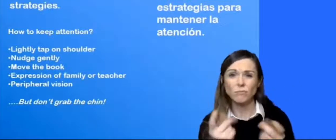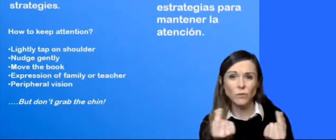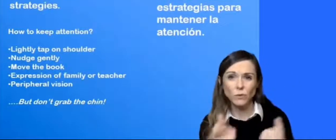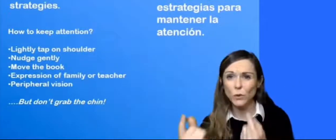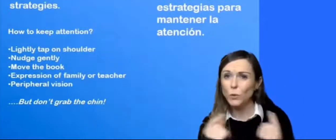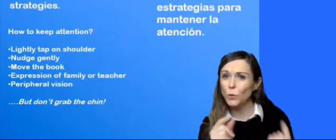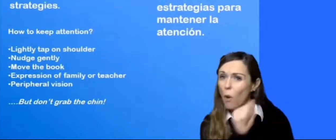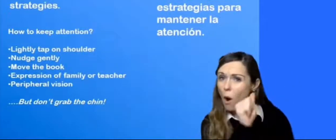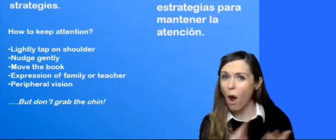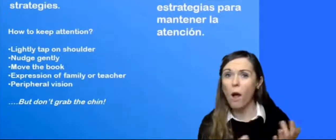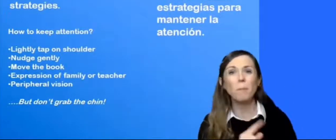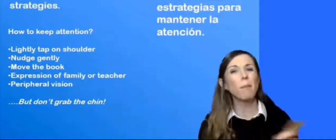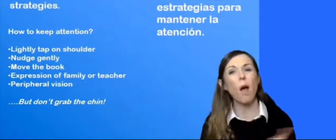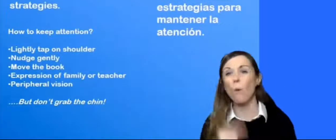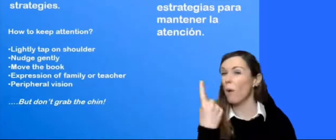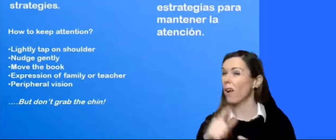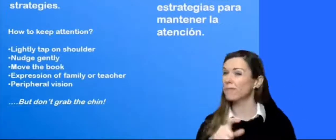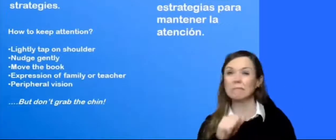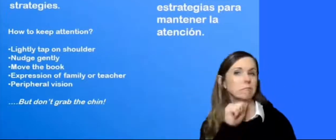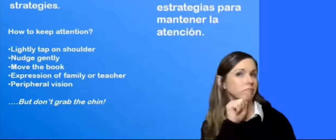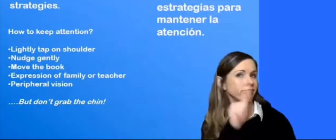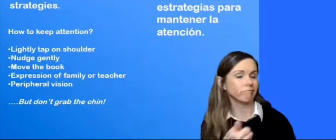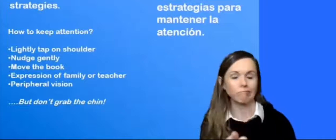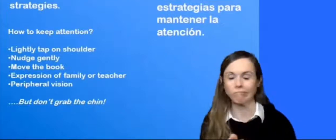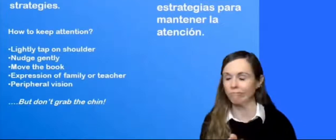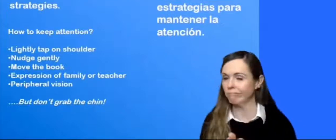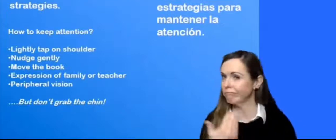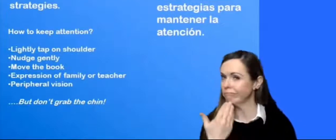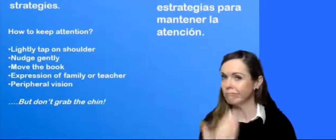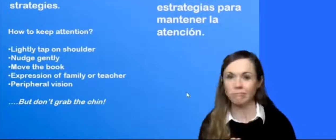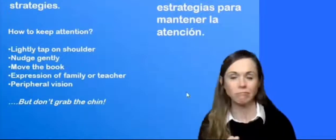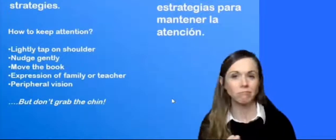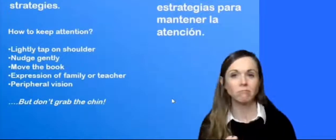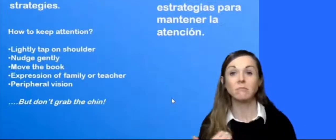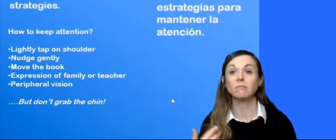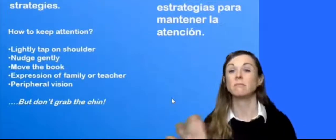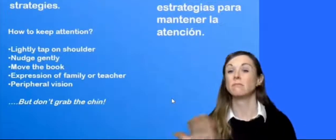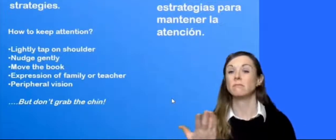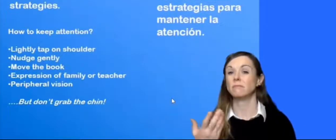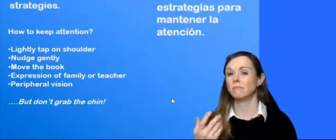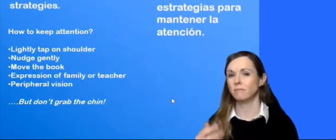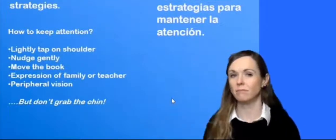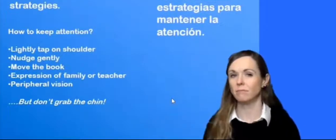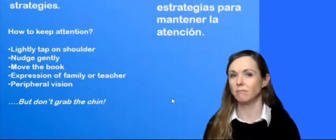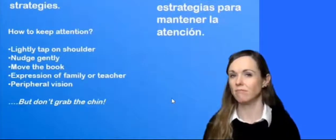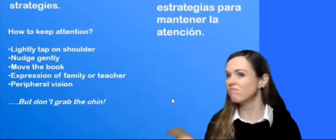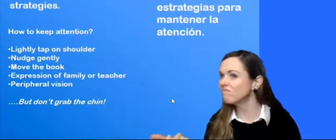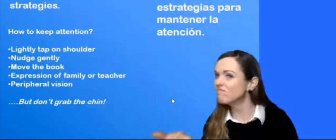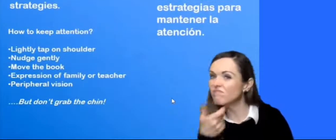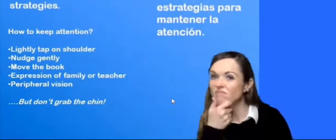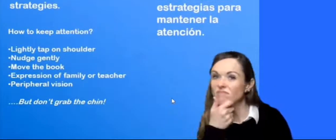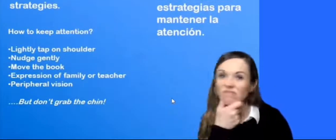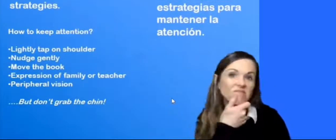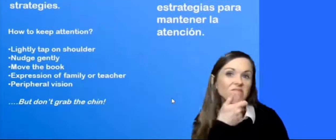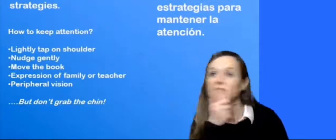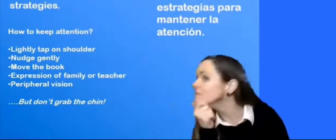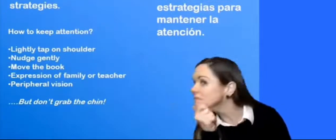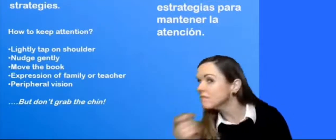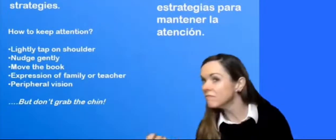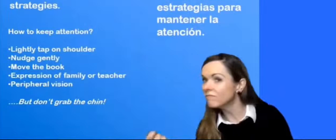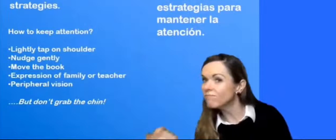going on, that sign language is still happening right in front of them, but they might not be paying attention. So all these options